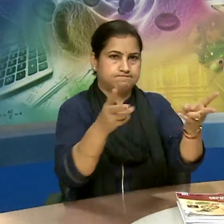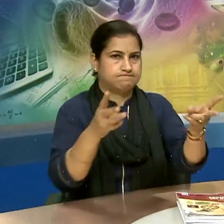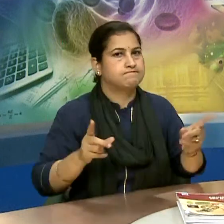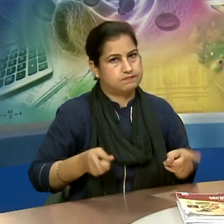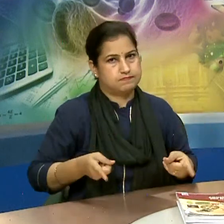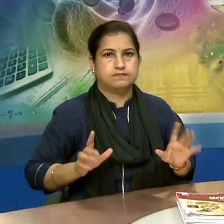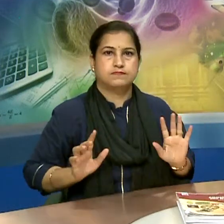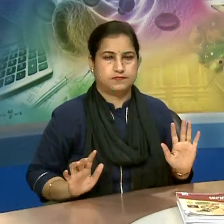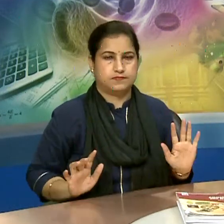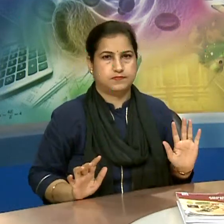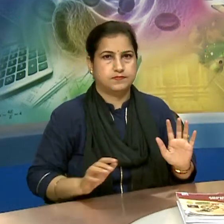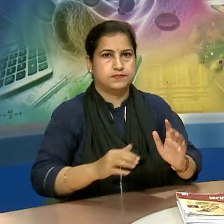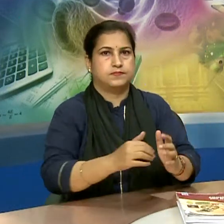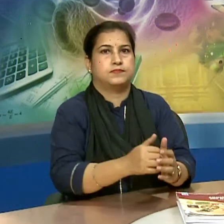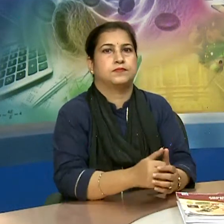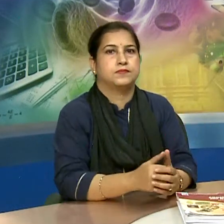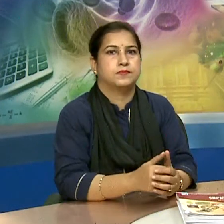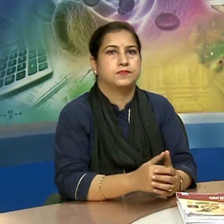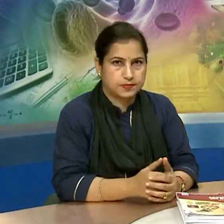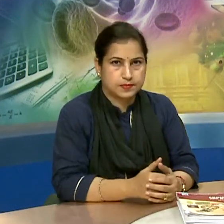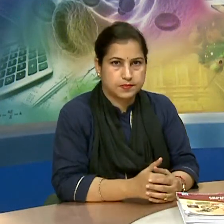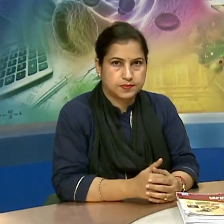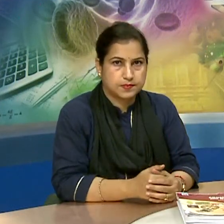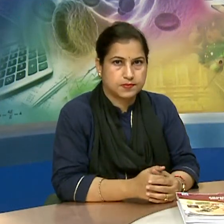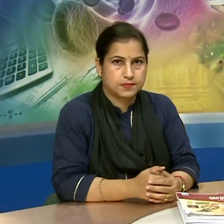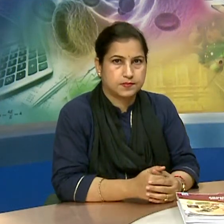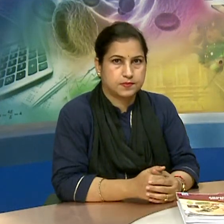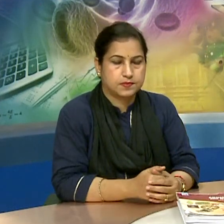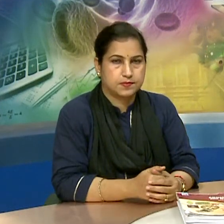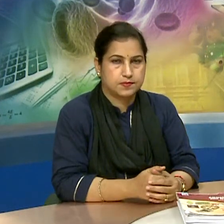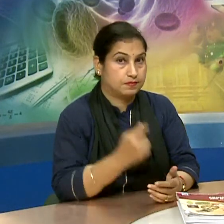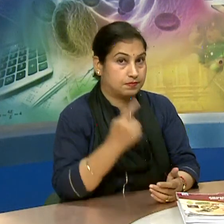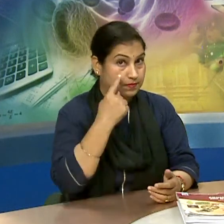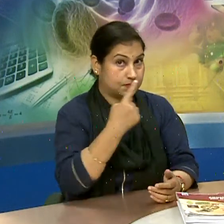As you can see, there is no similar answer.